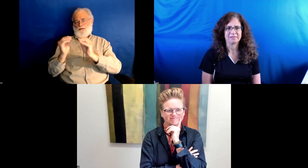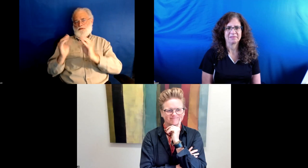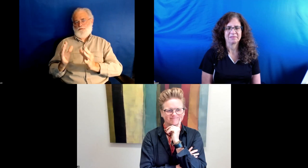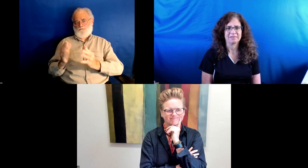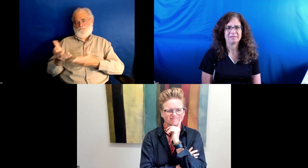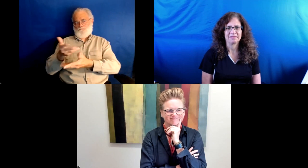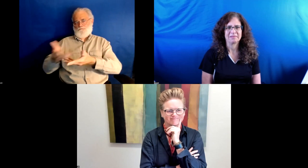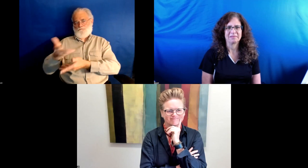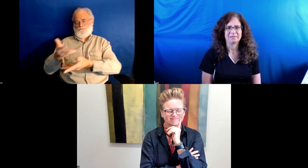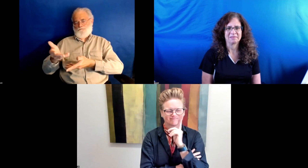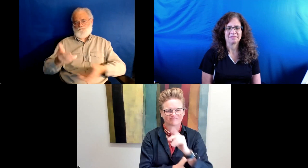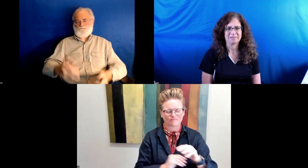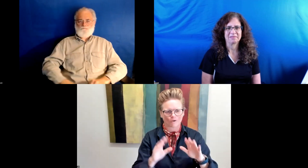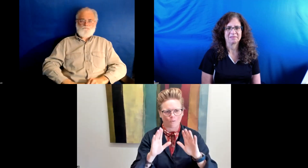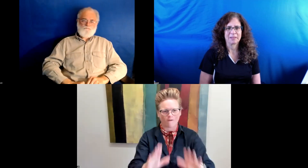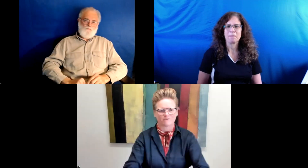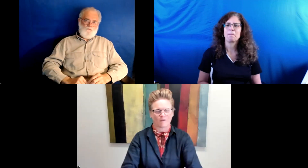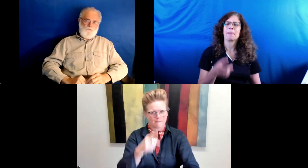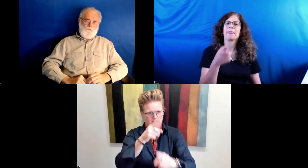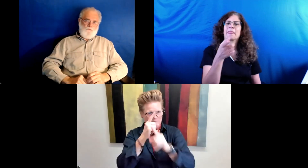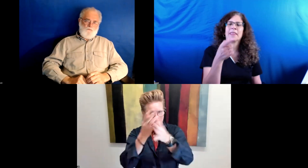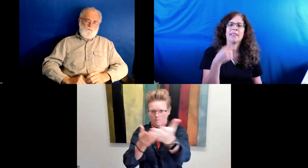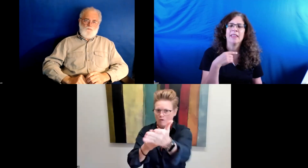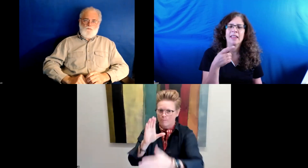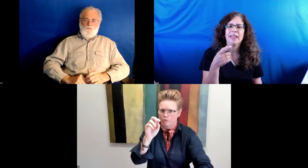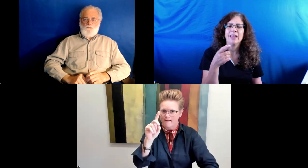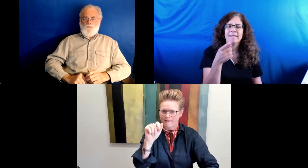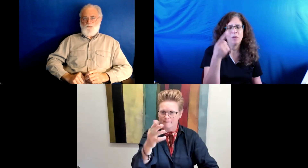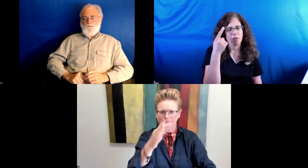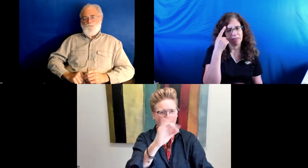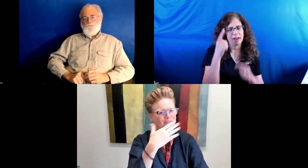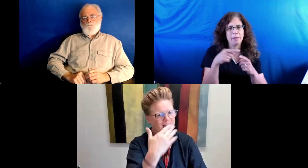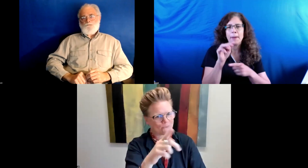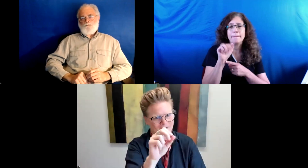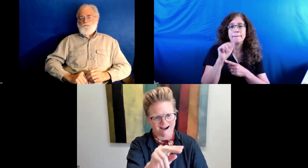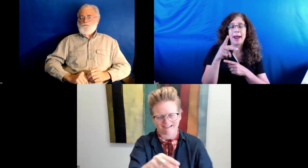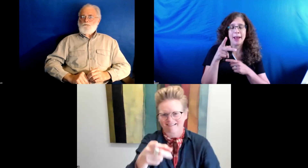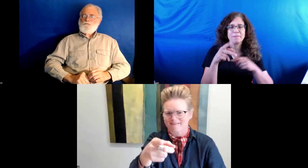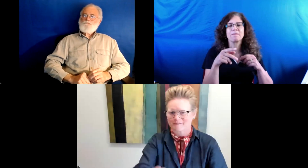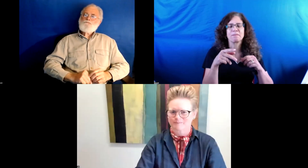and that we work with the math teachers on how to have those interactions. Wonderful. Brenda?